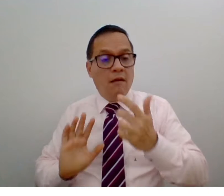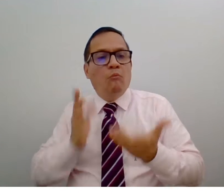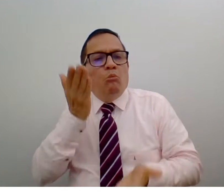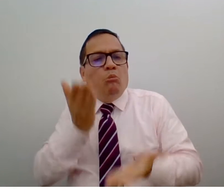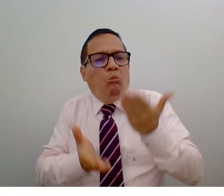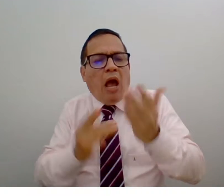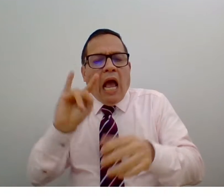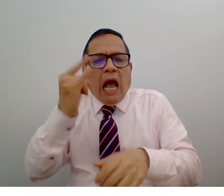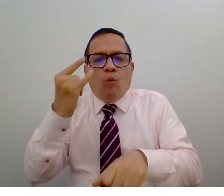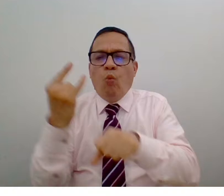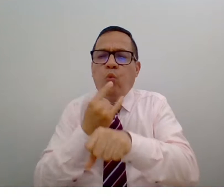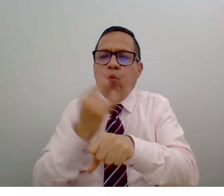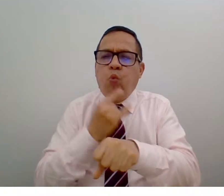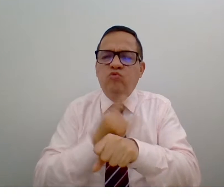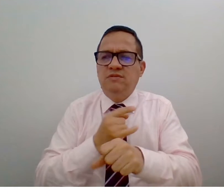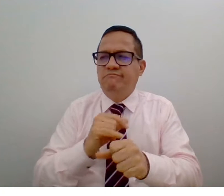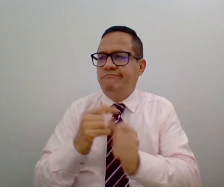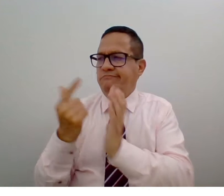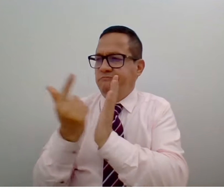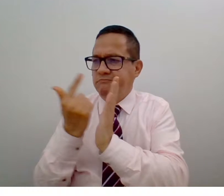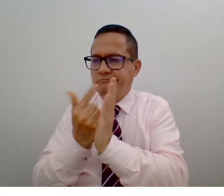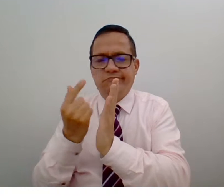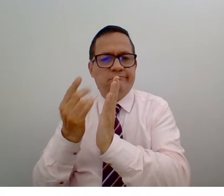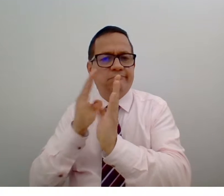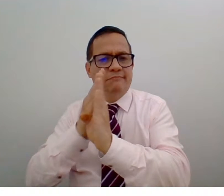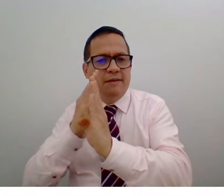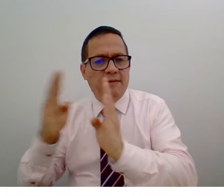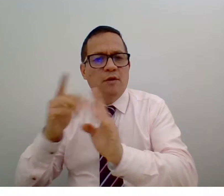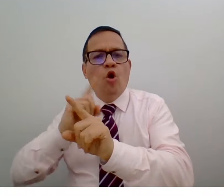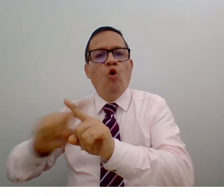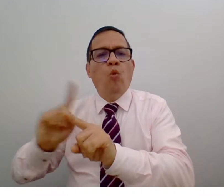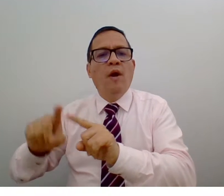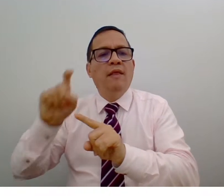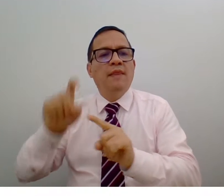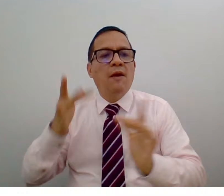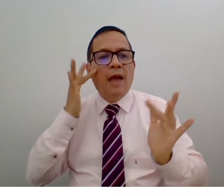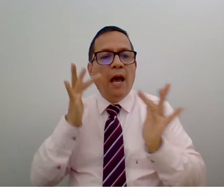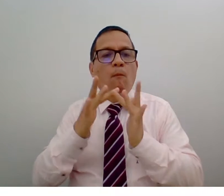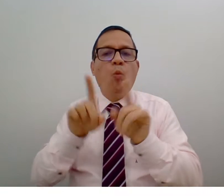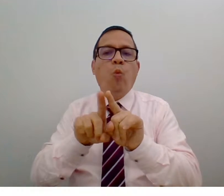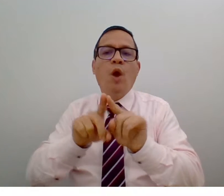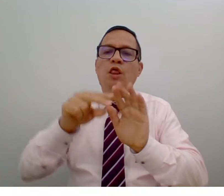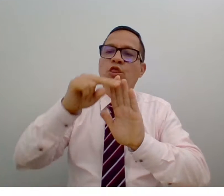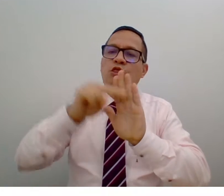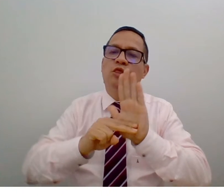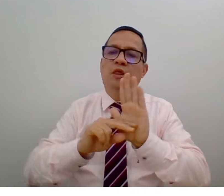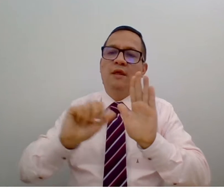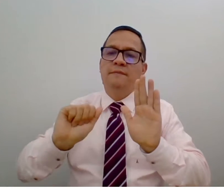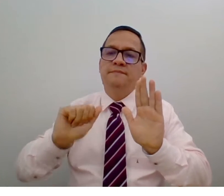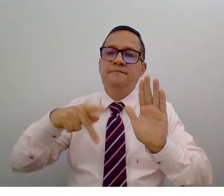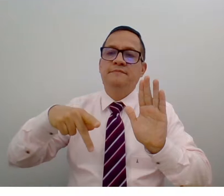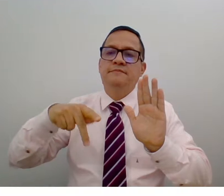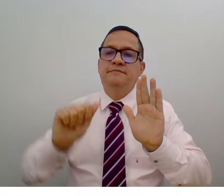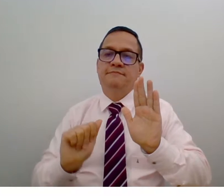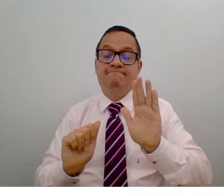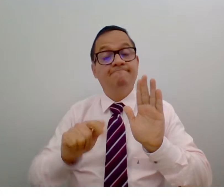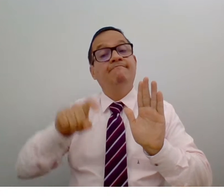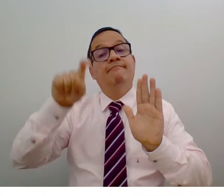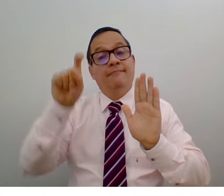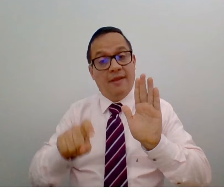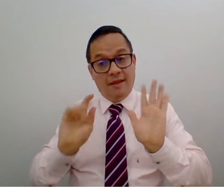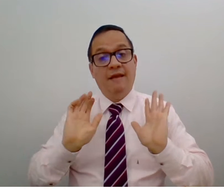Regarding the use of references, consider that the product of this activity must comply with APA